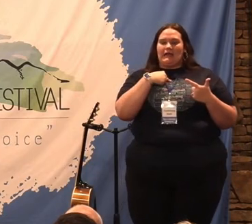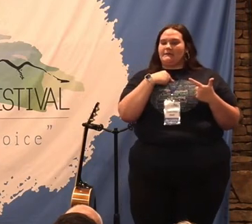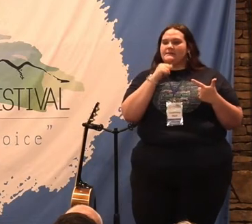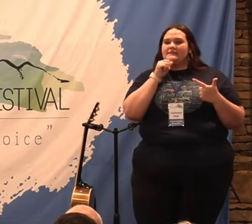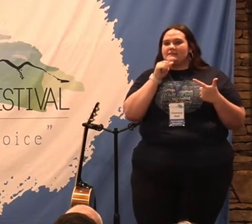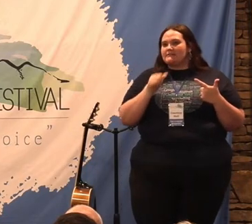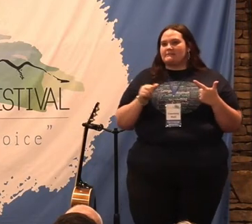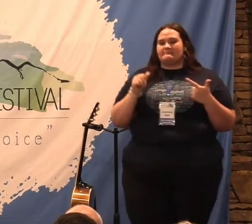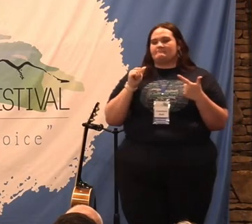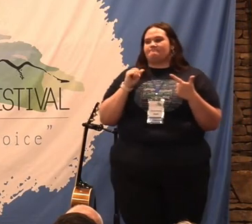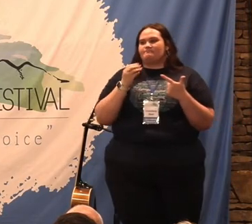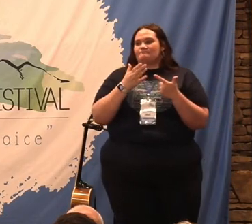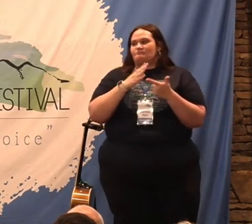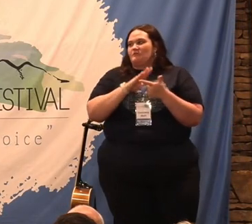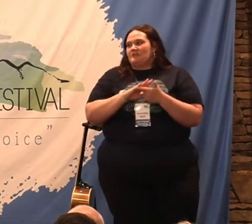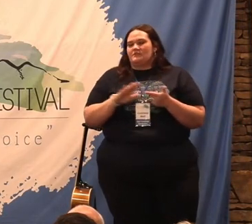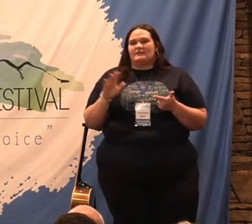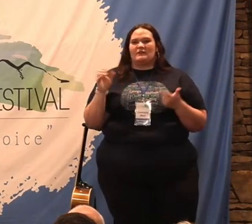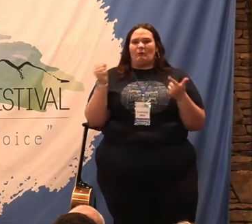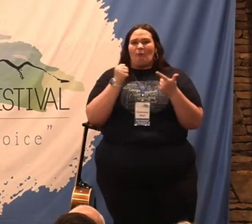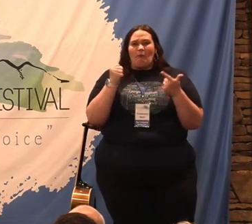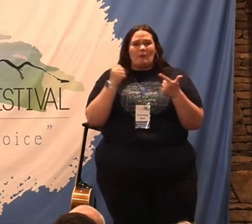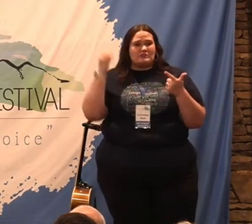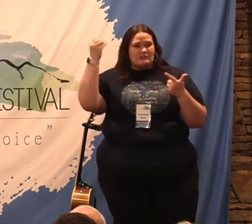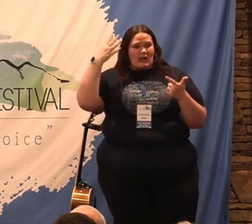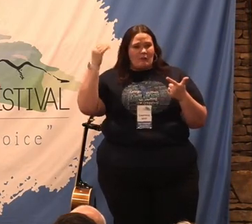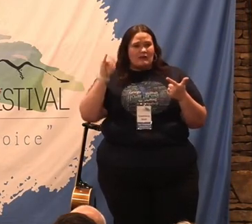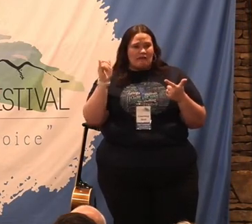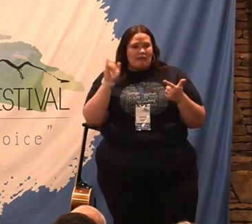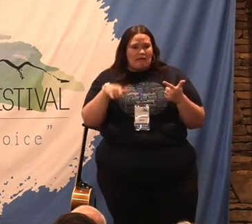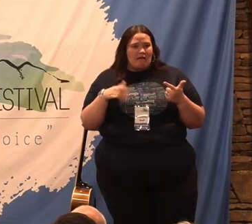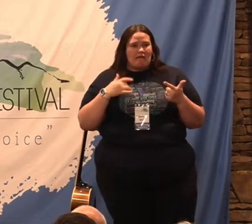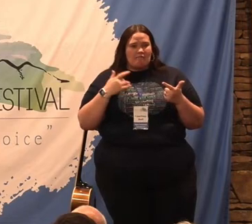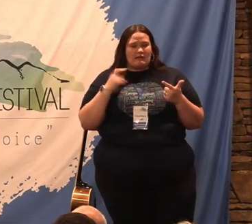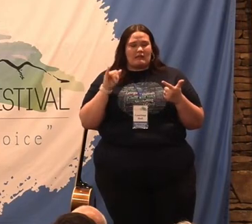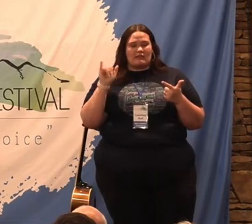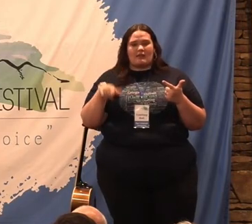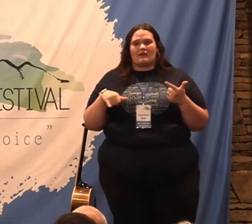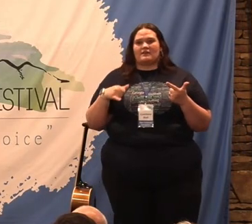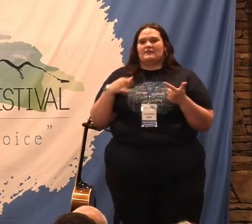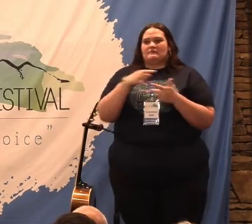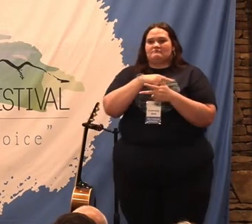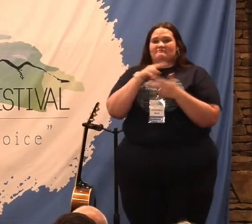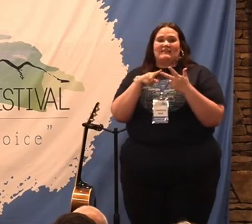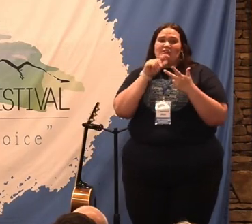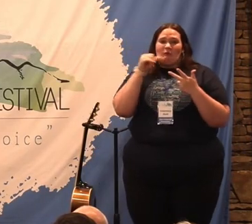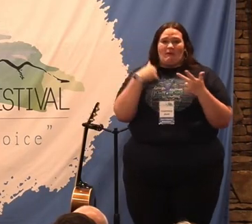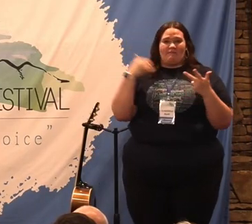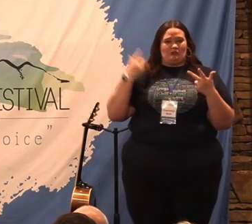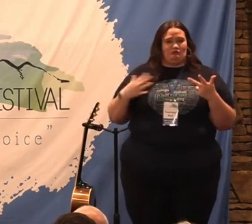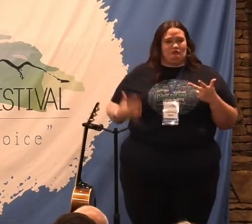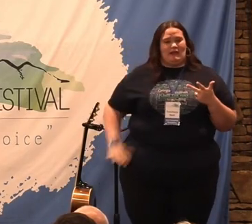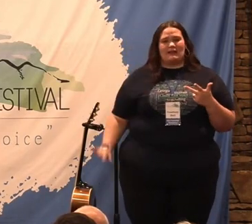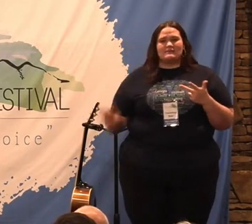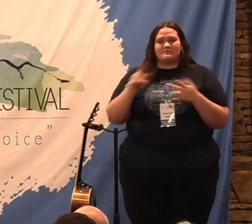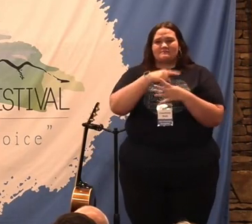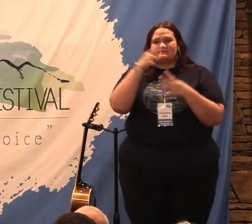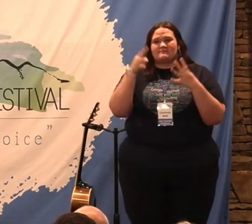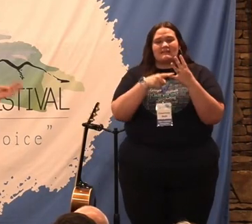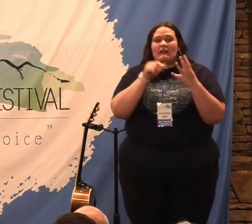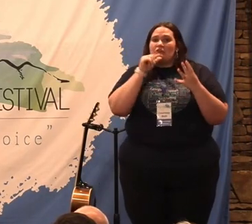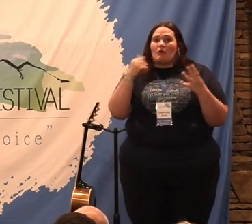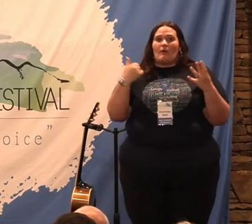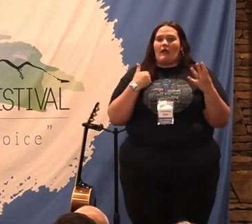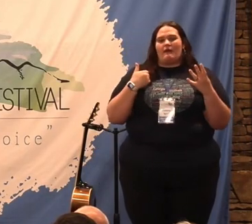a cold shower. You know, C, I don't even own a dress. D, I don't have the requisite fairy